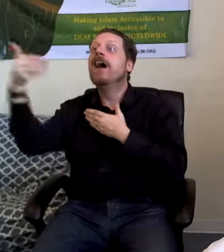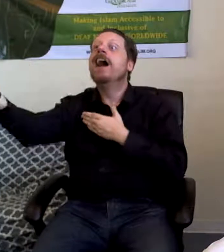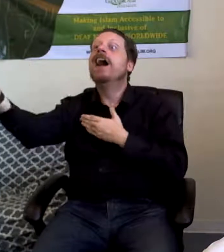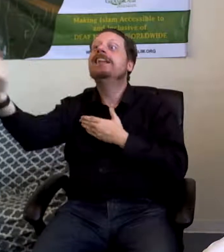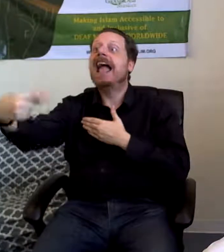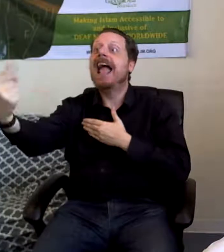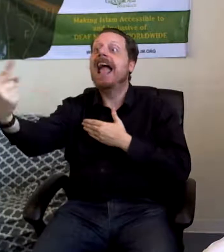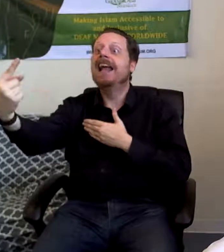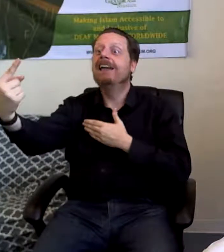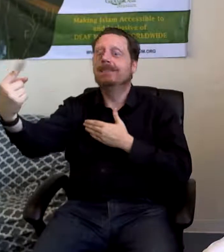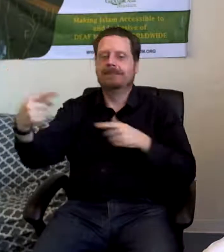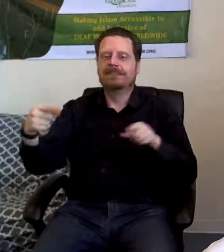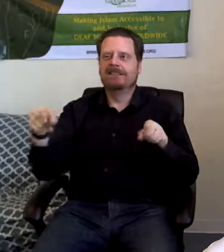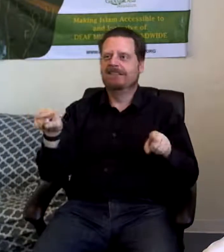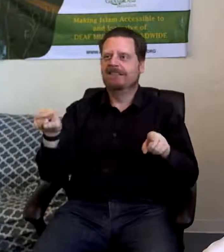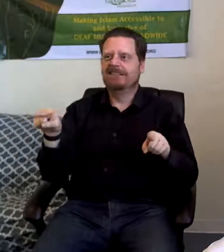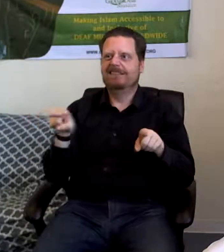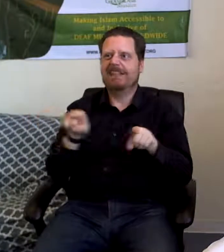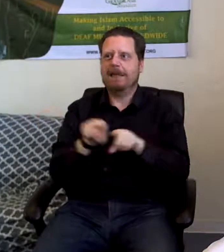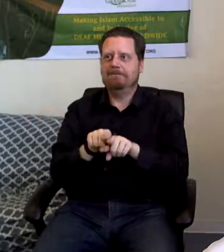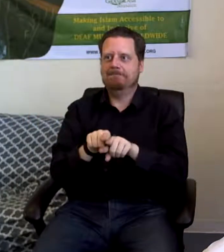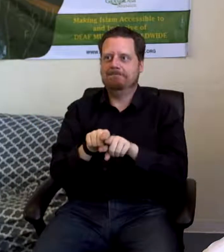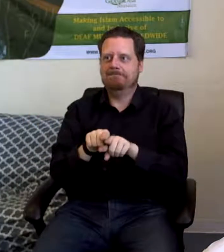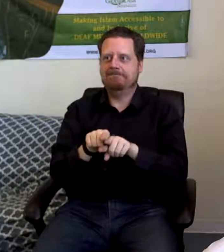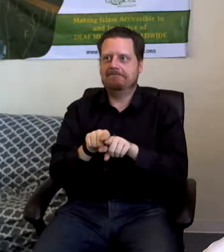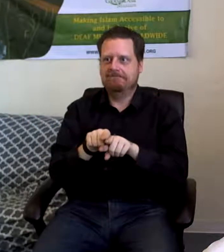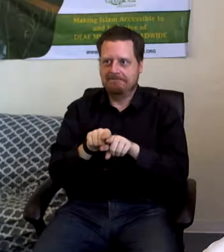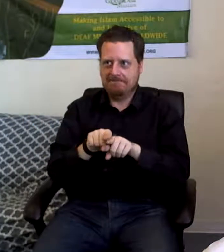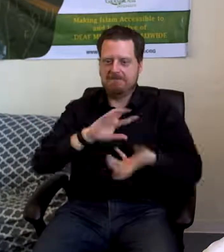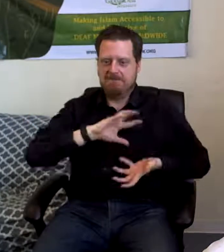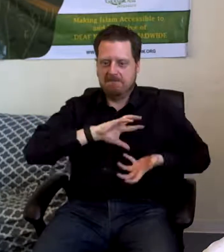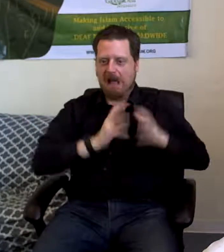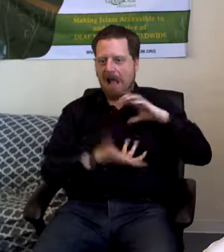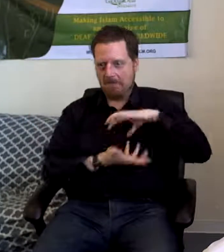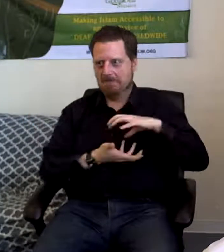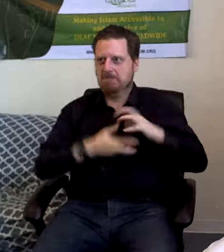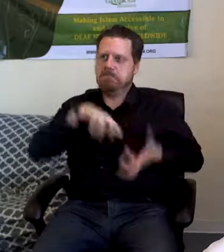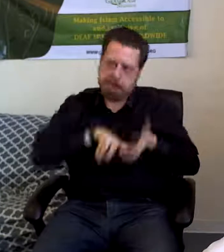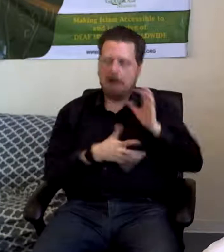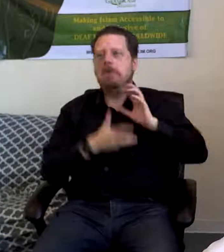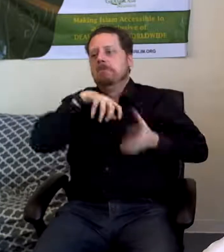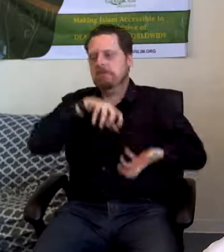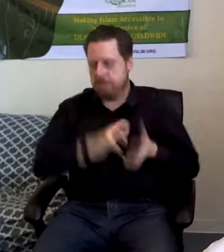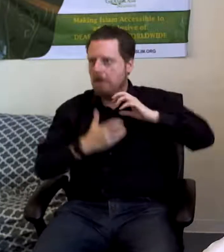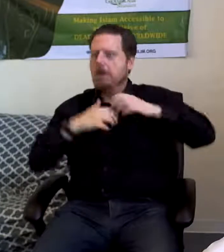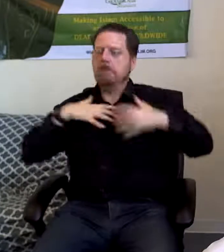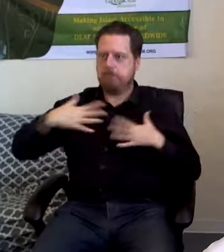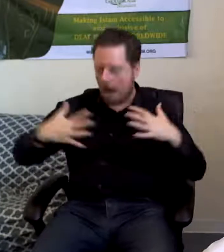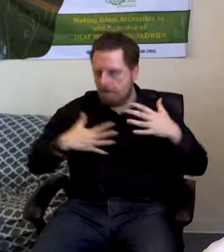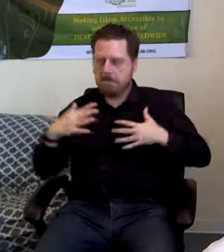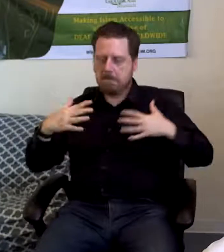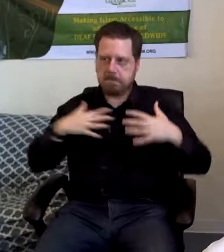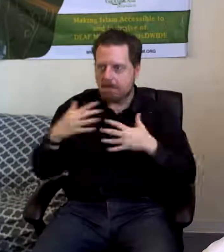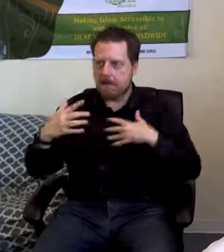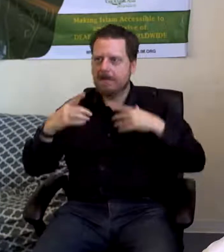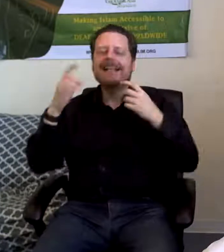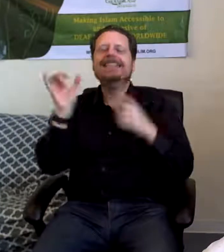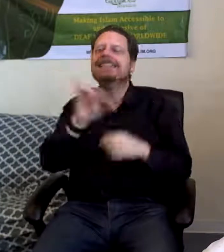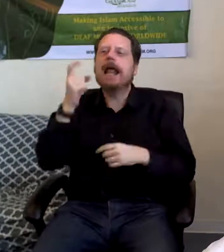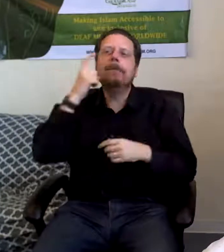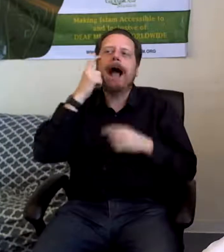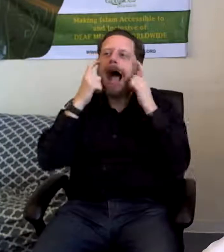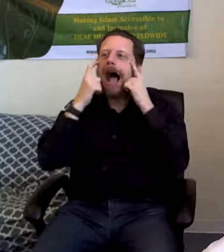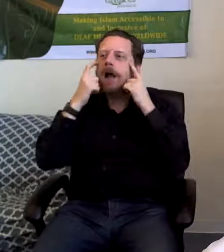hearts to tremble, to pound, to turn upside down. Likewise, the eyes will be